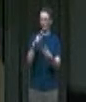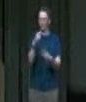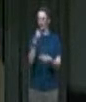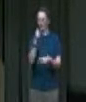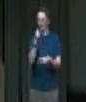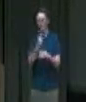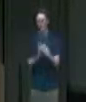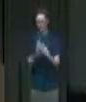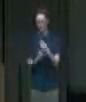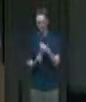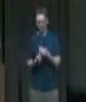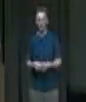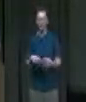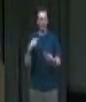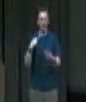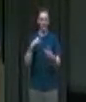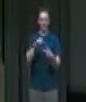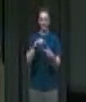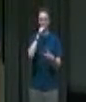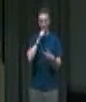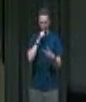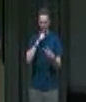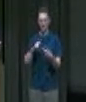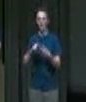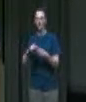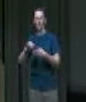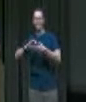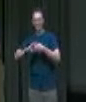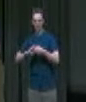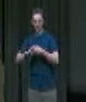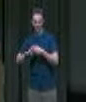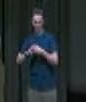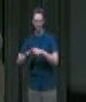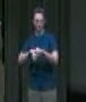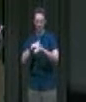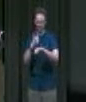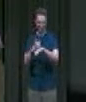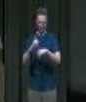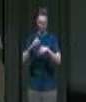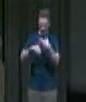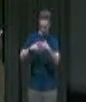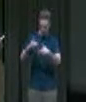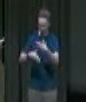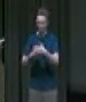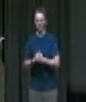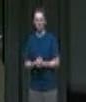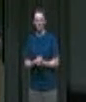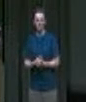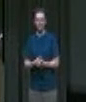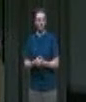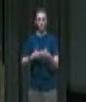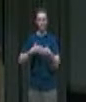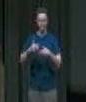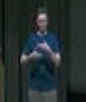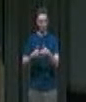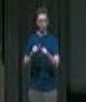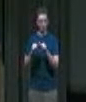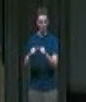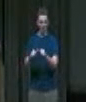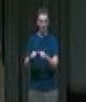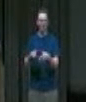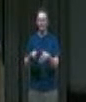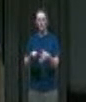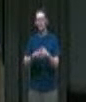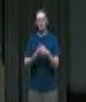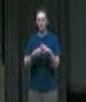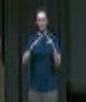had patience and we had these partnerships building up. As we moved forward, we started